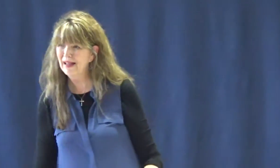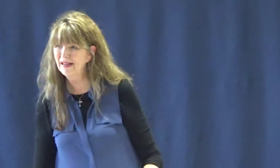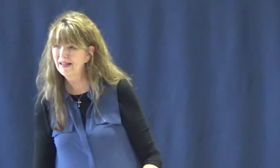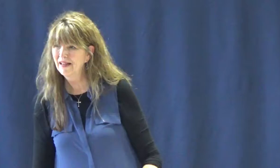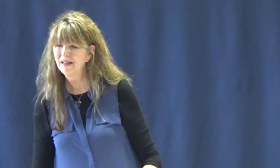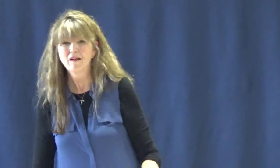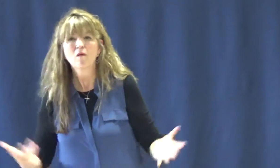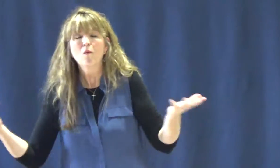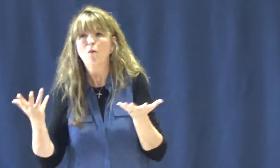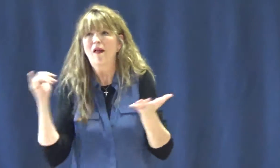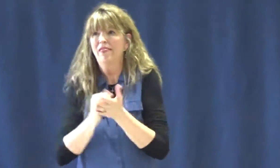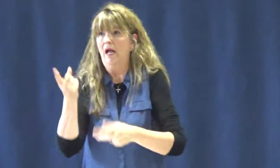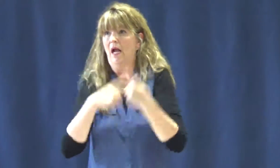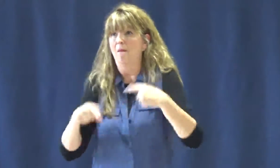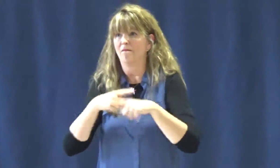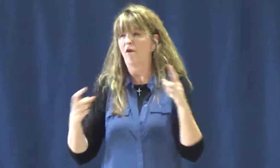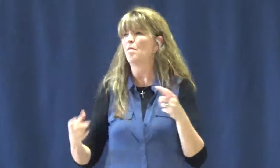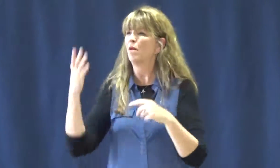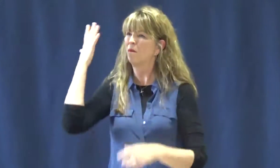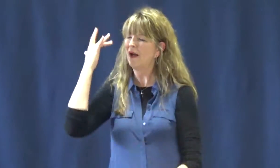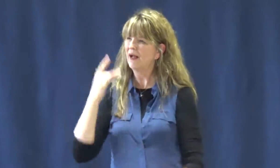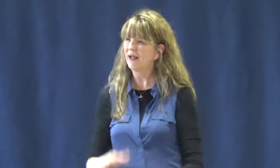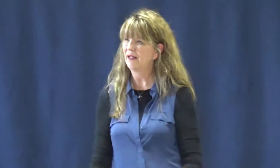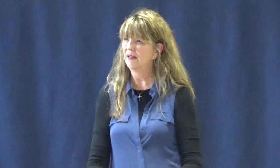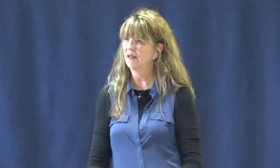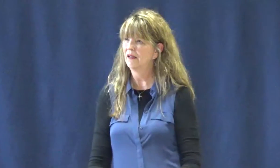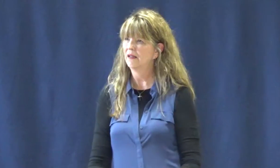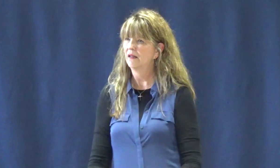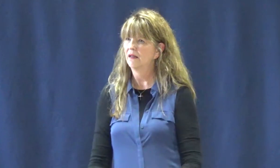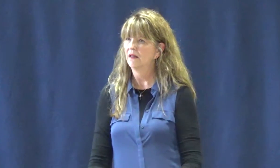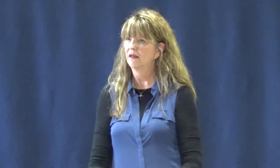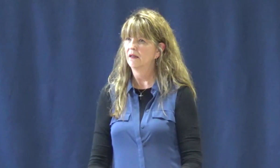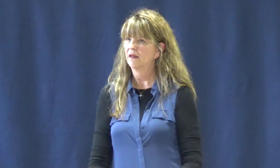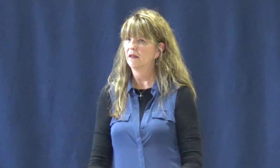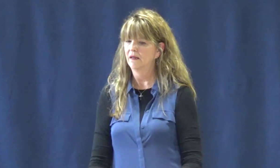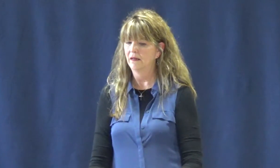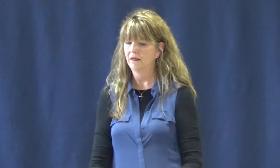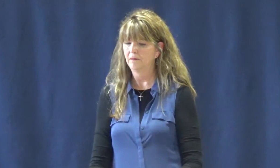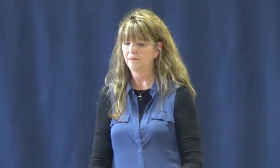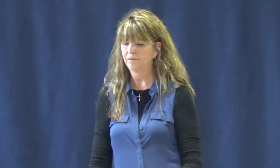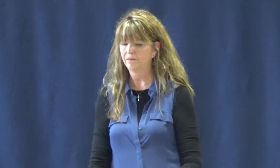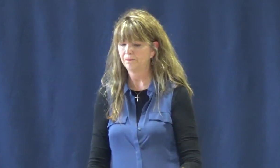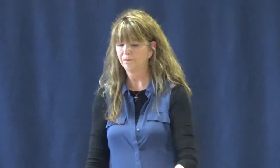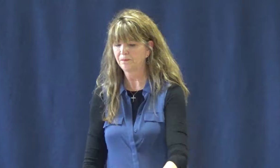show love. Why? Where did that come from? Why is that?